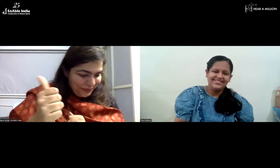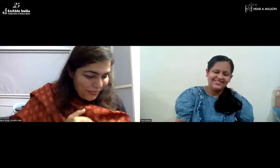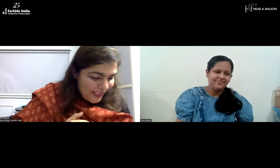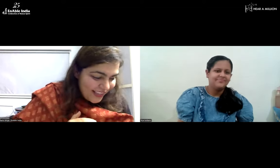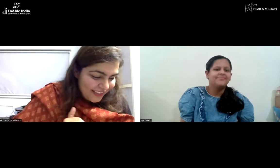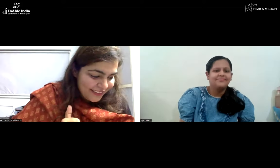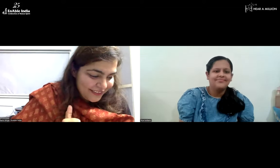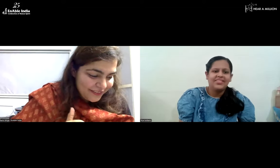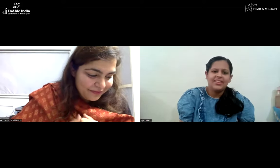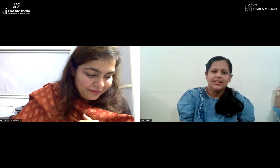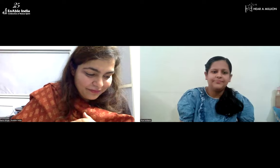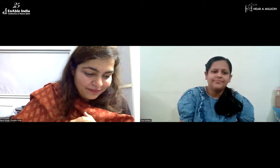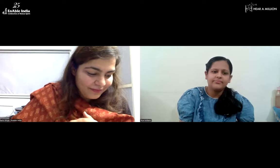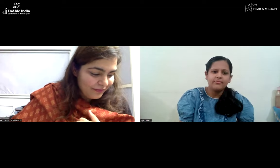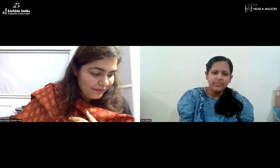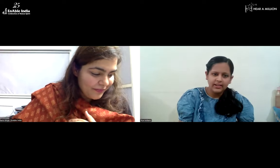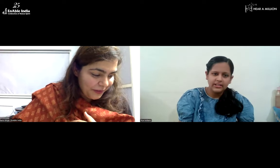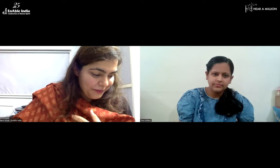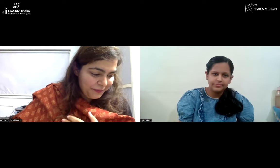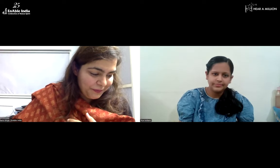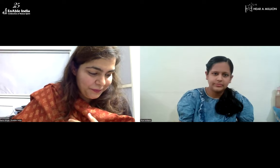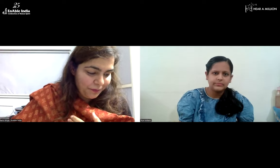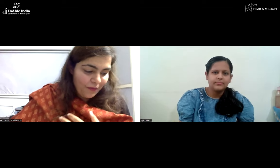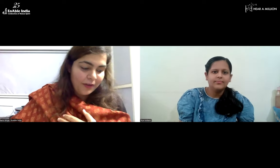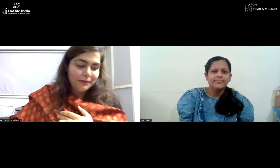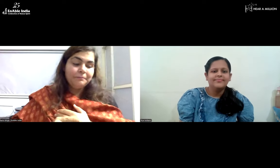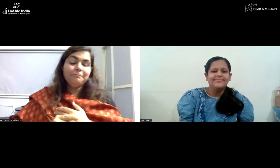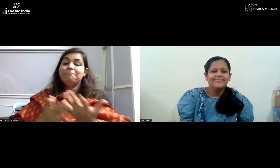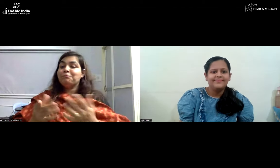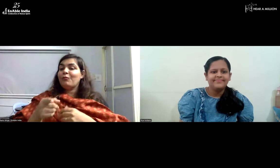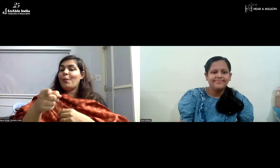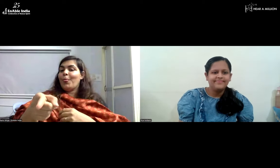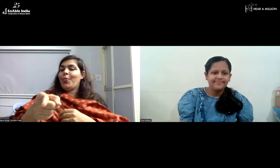Since Renu is moving, Charu is saying, so can you all see me?